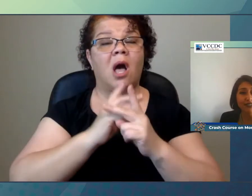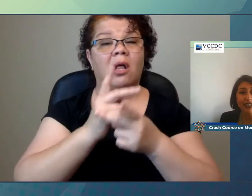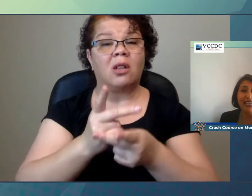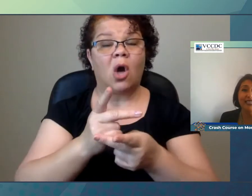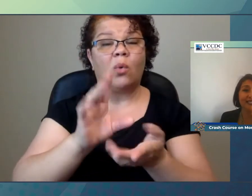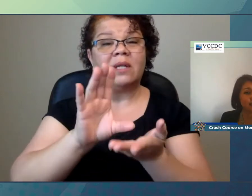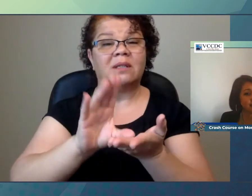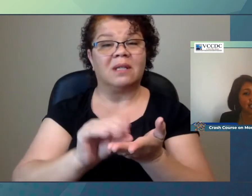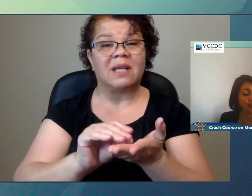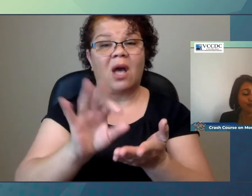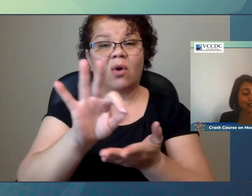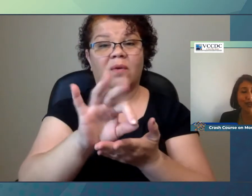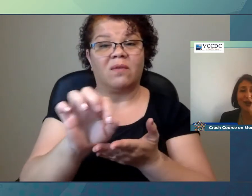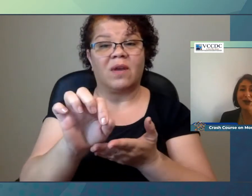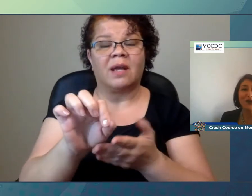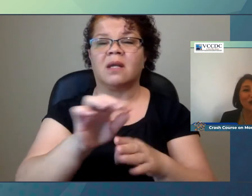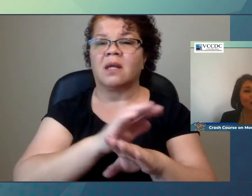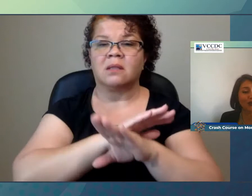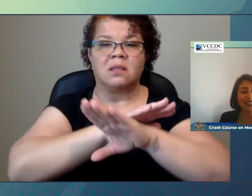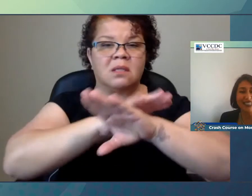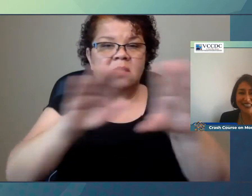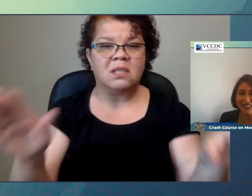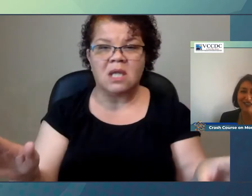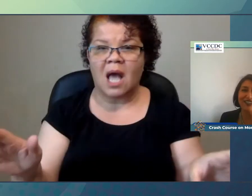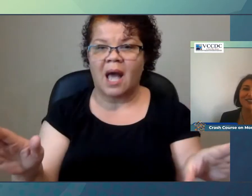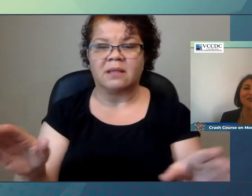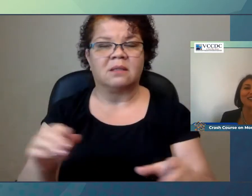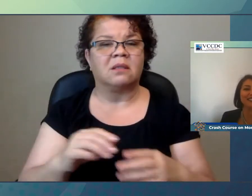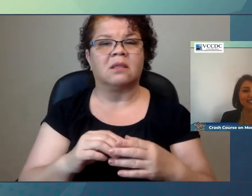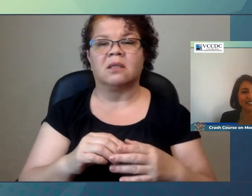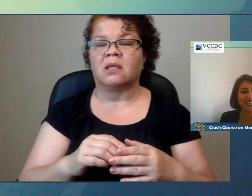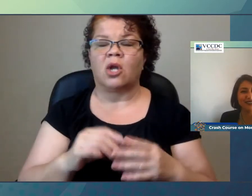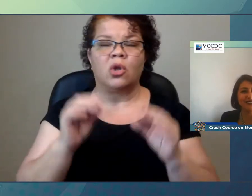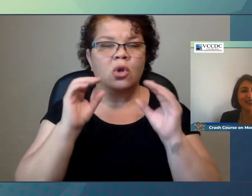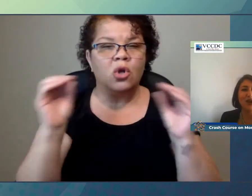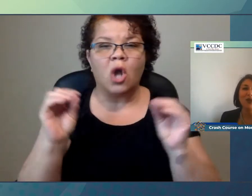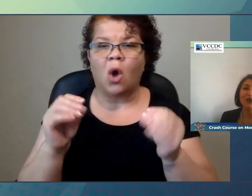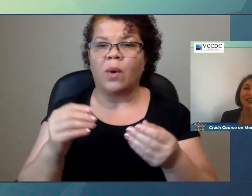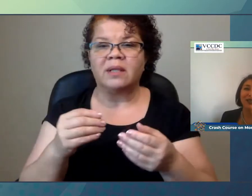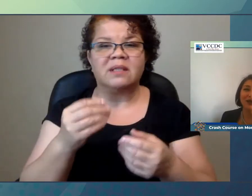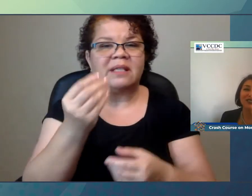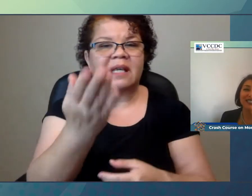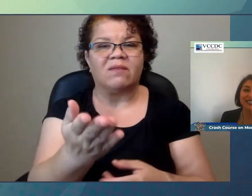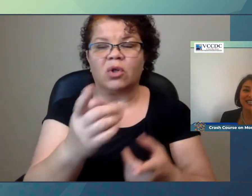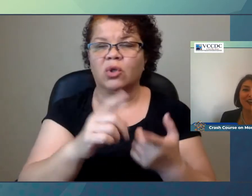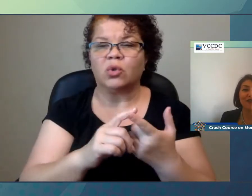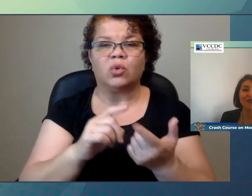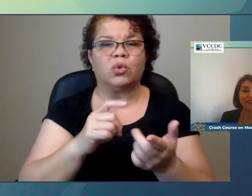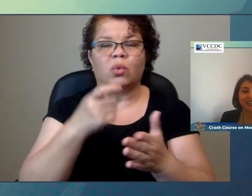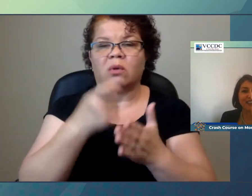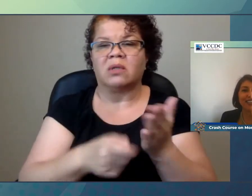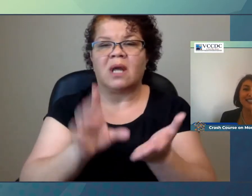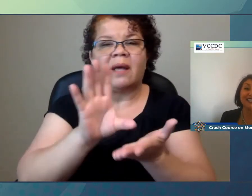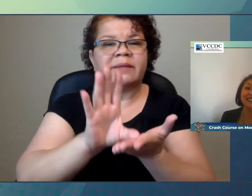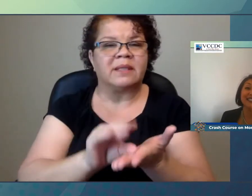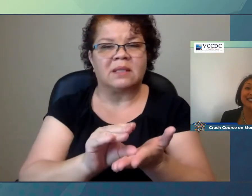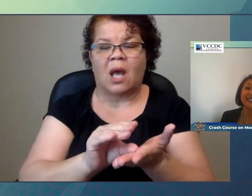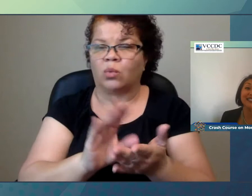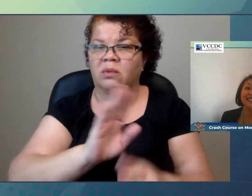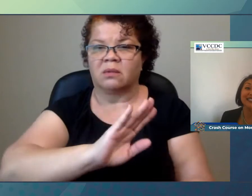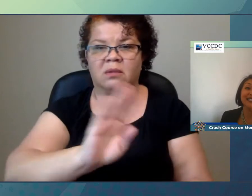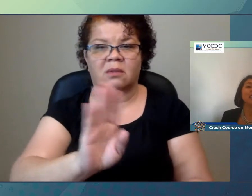not a discount. No one is giving you a discount. What a loan discount fee